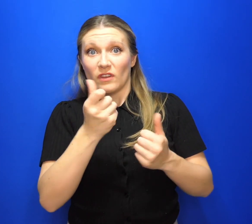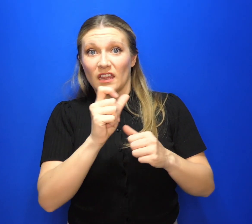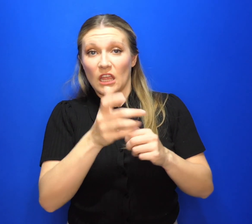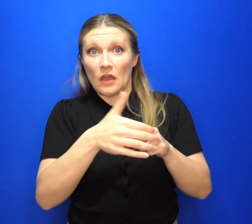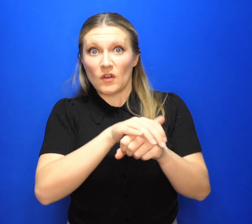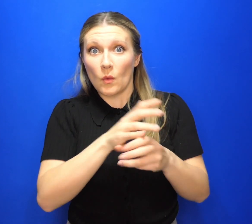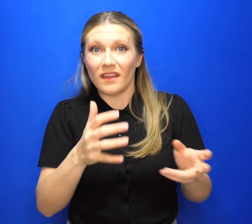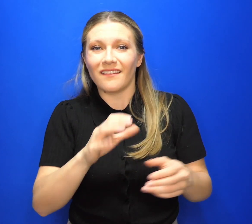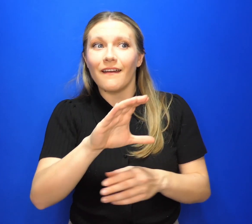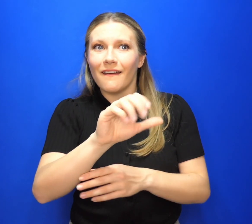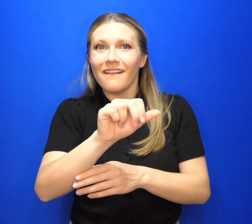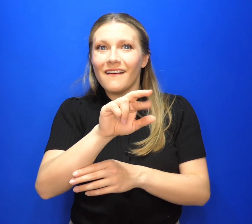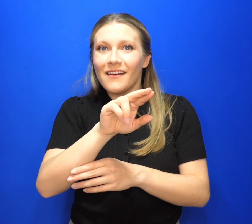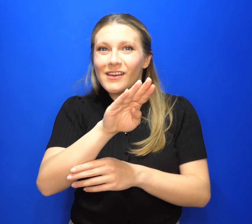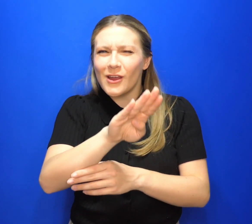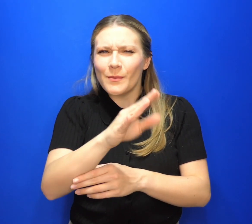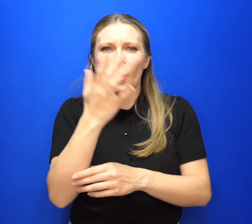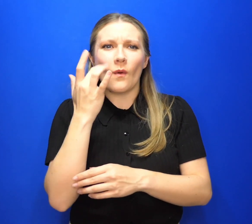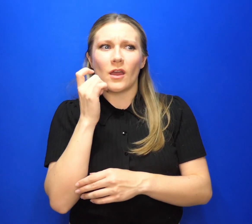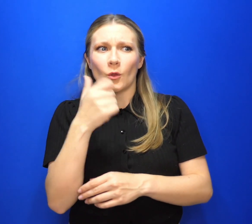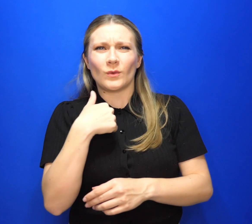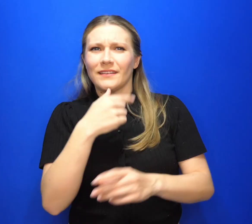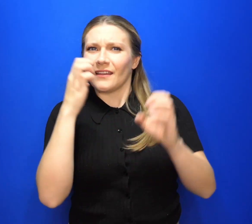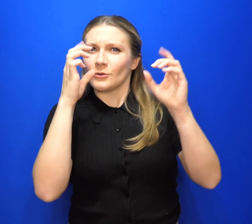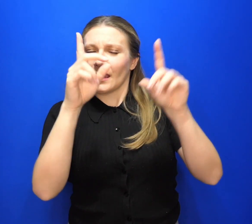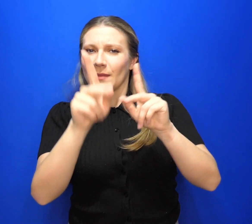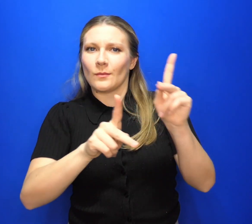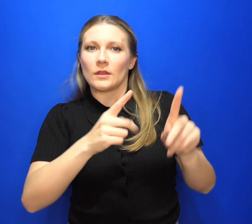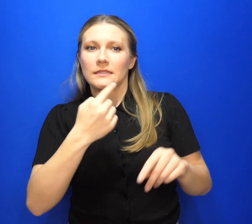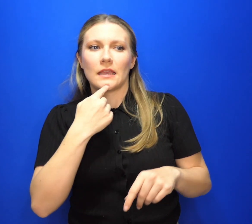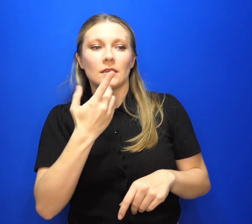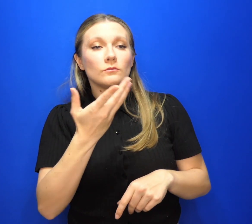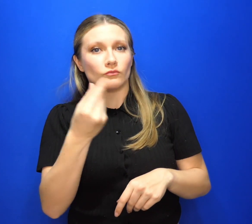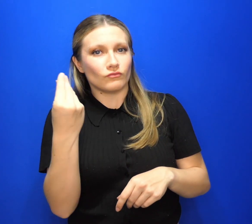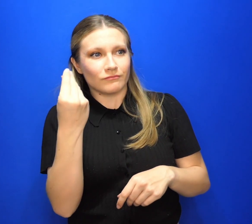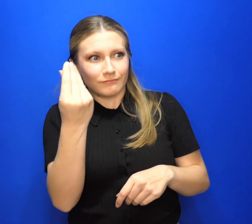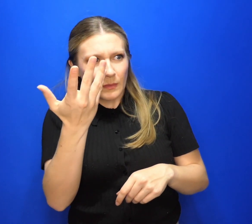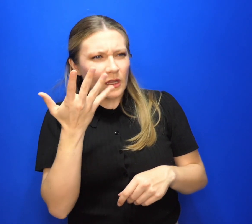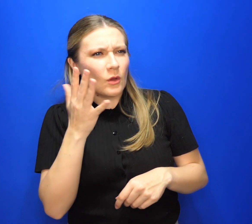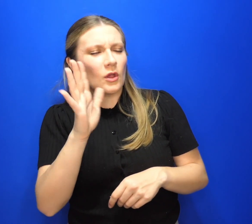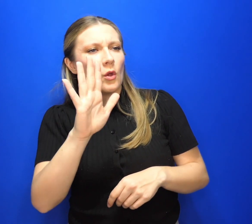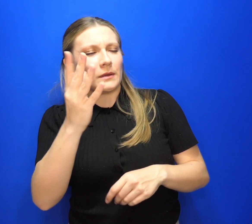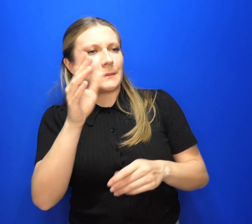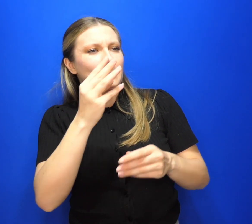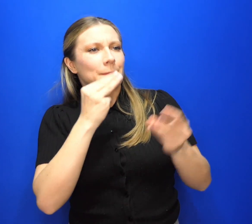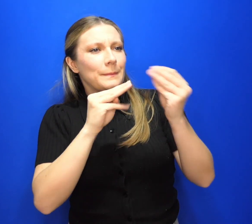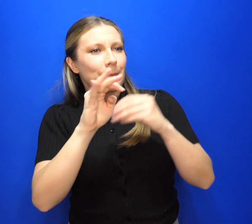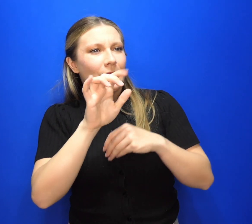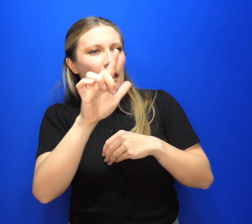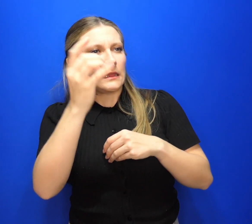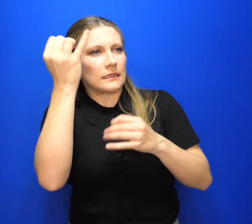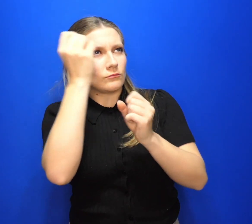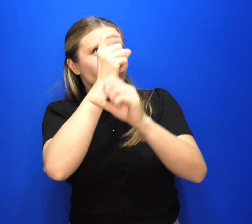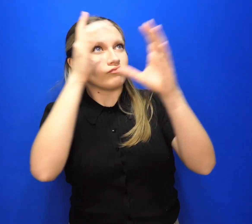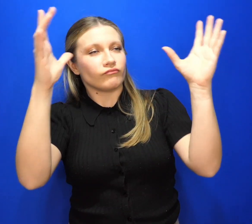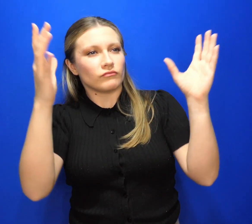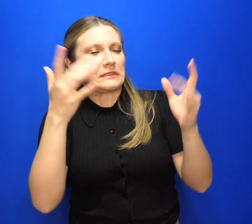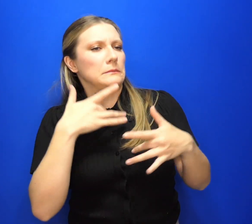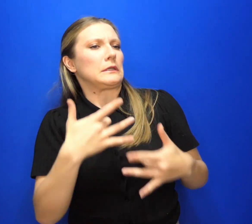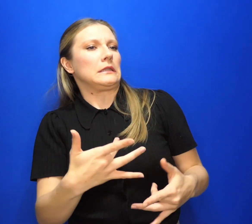carbohydrate. So why don't we just educate people? Well, give me an idea what your meals look like. I mean, this is pretty easy question to ask